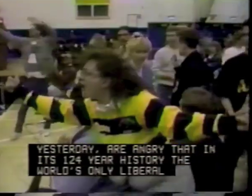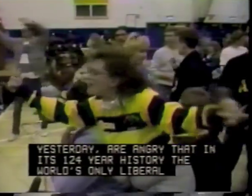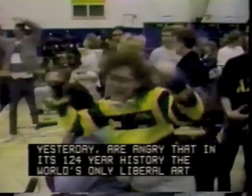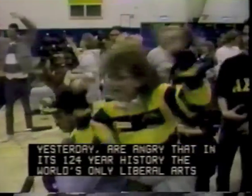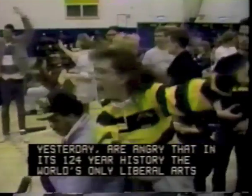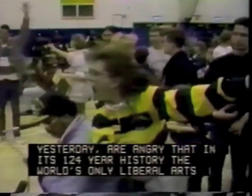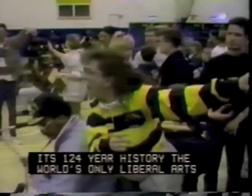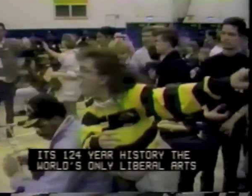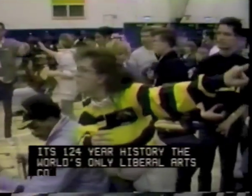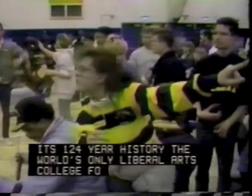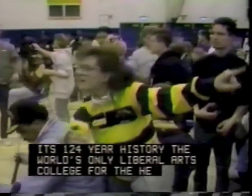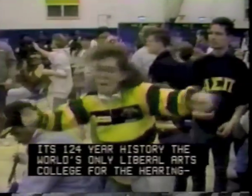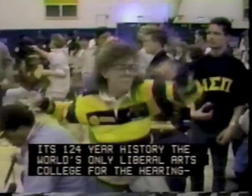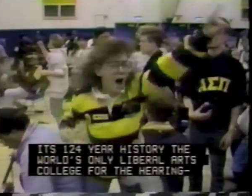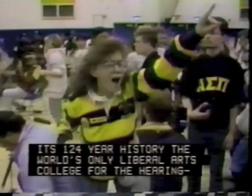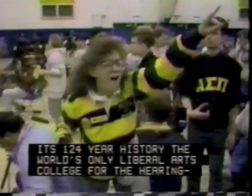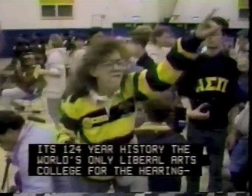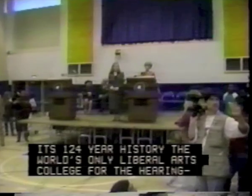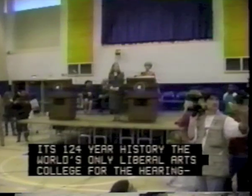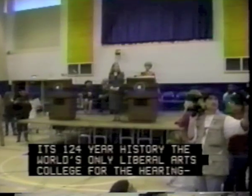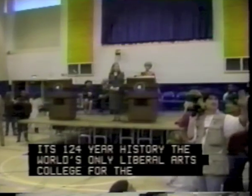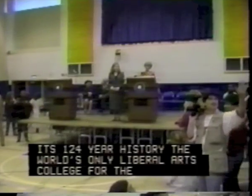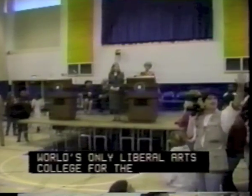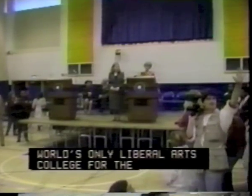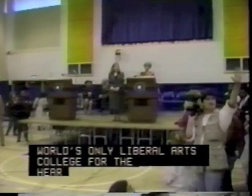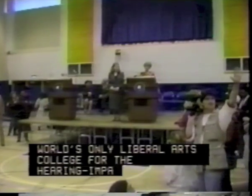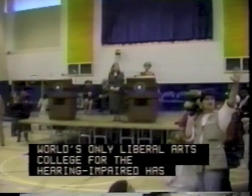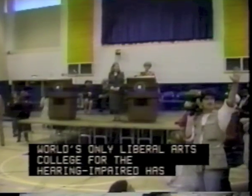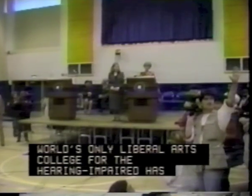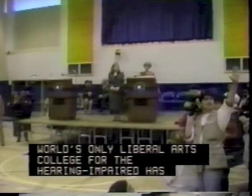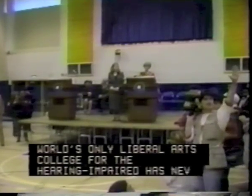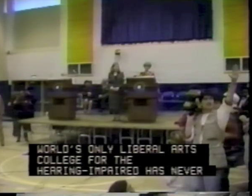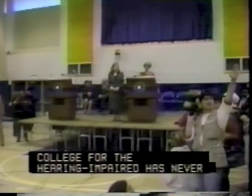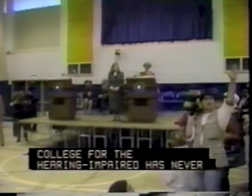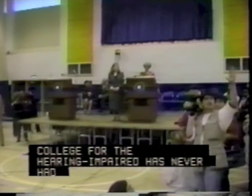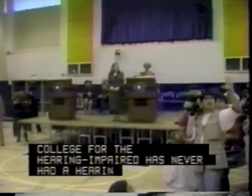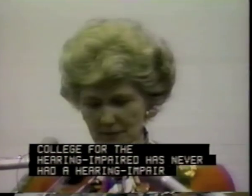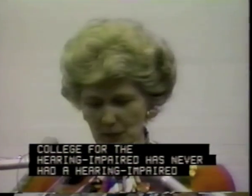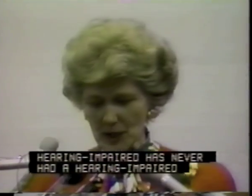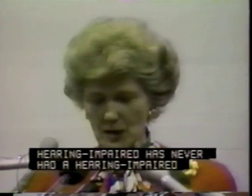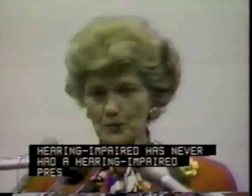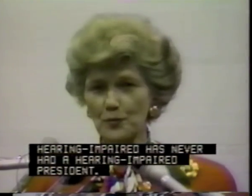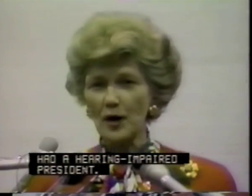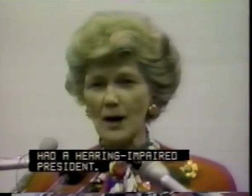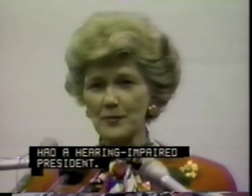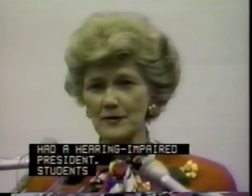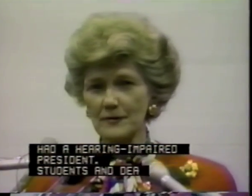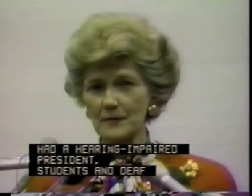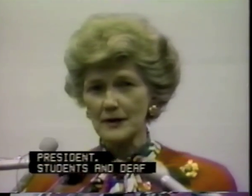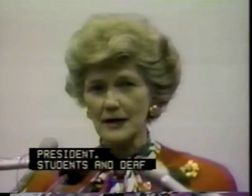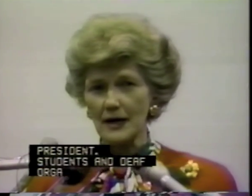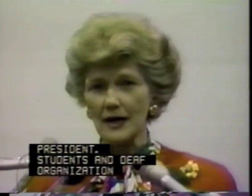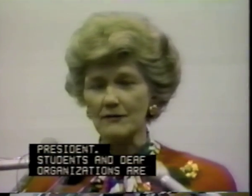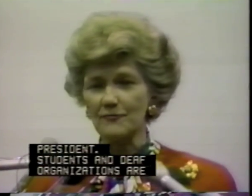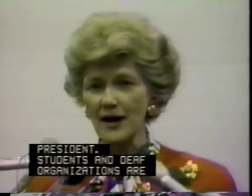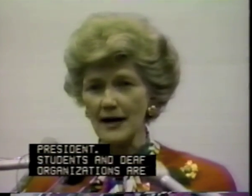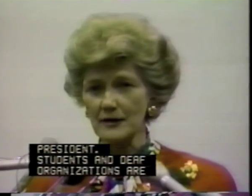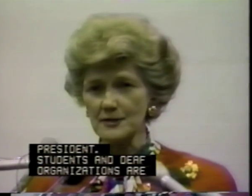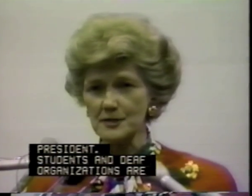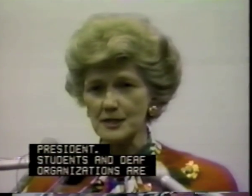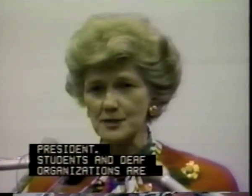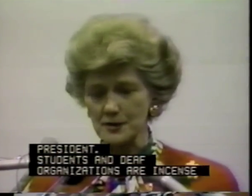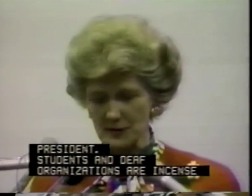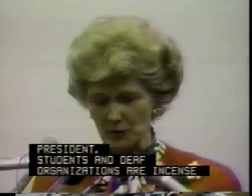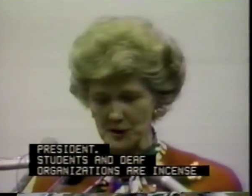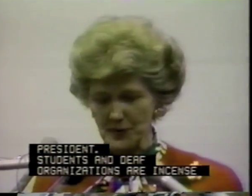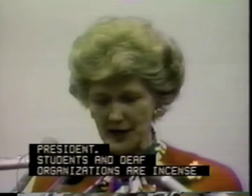president. Students and deaf organizations are particularly incensed by the university trustees chairman, Jane Bassett Spilman, who defended the selection of